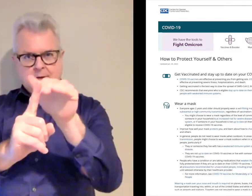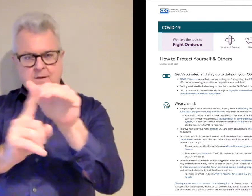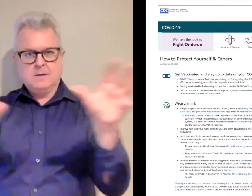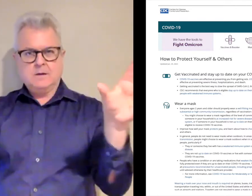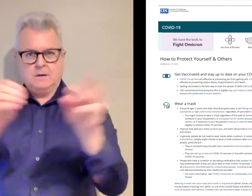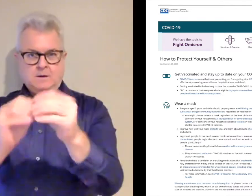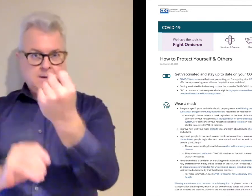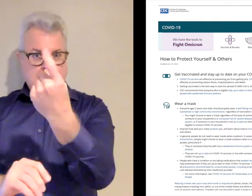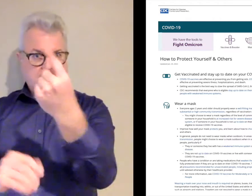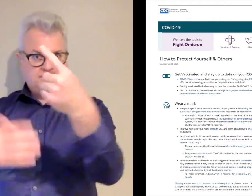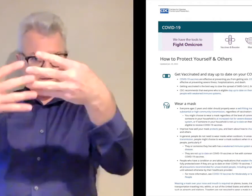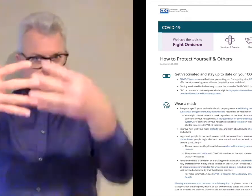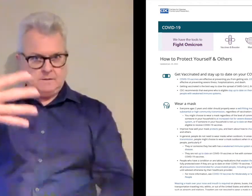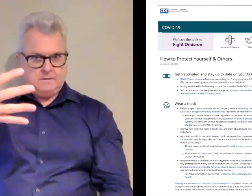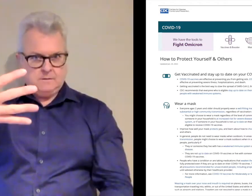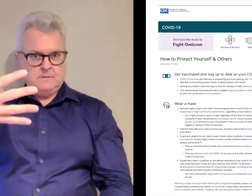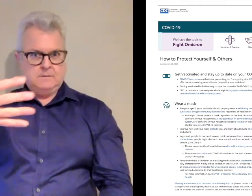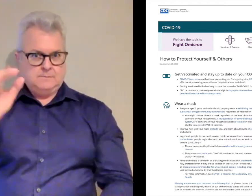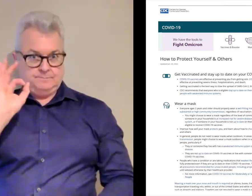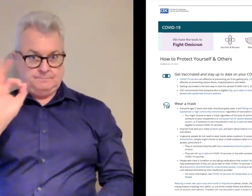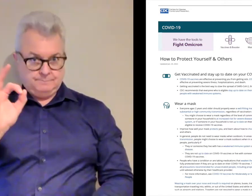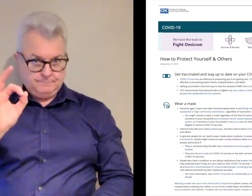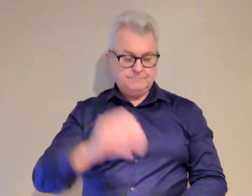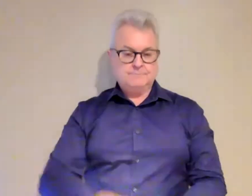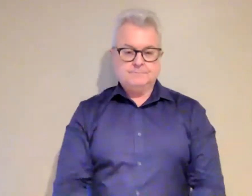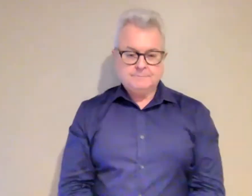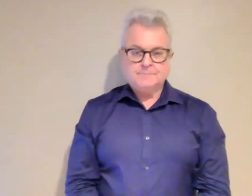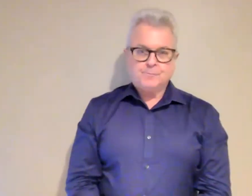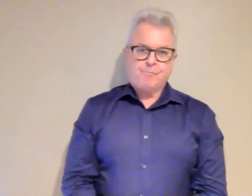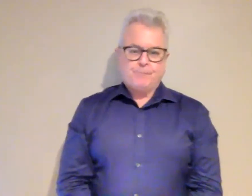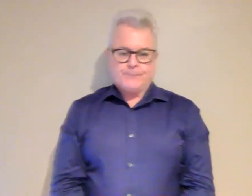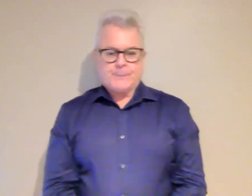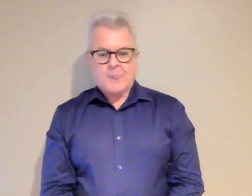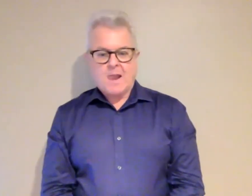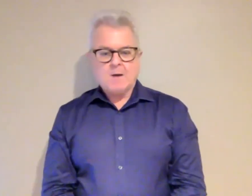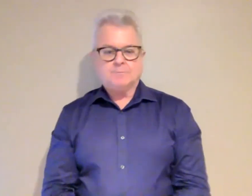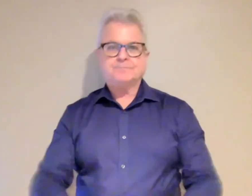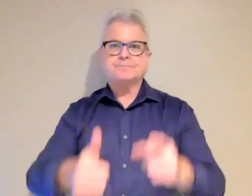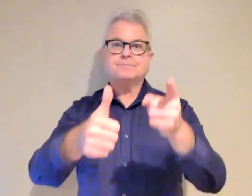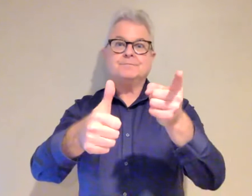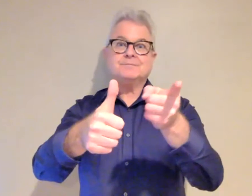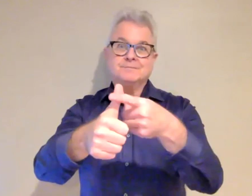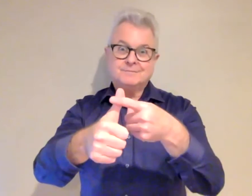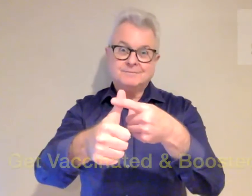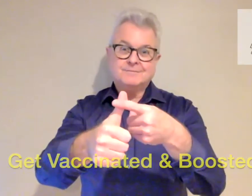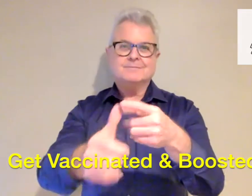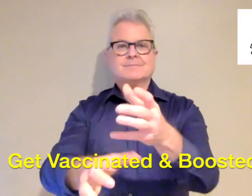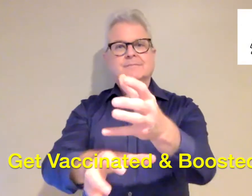However, this is serving as a friendly reminder. So we're going to review 11 key points.